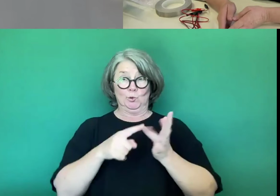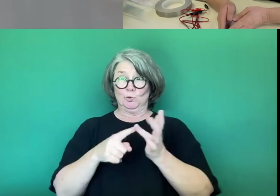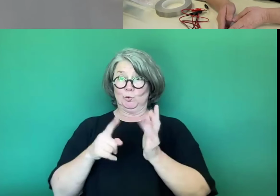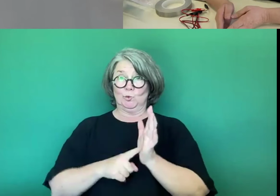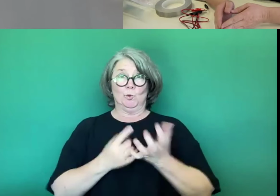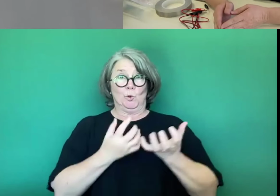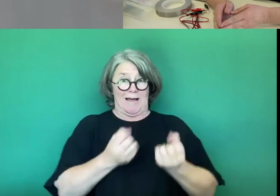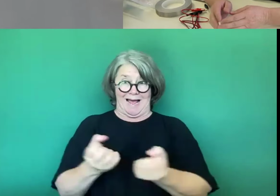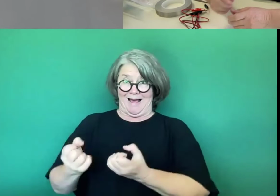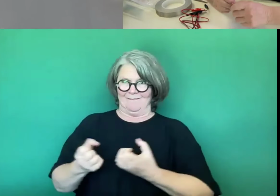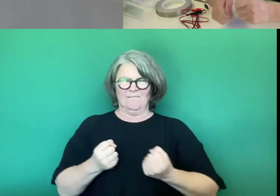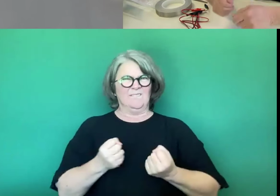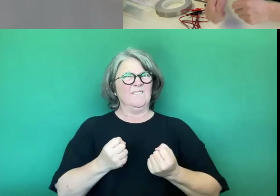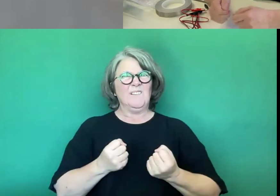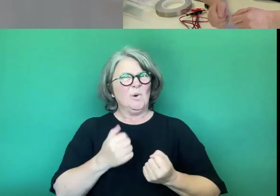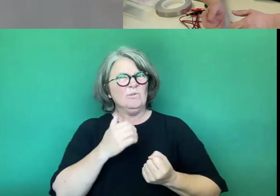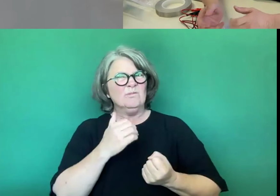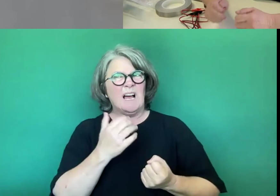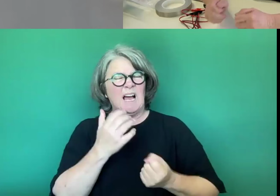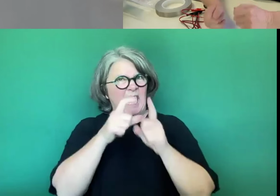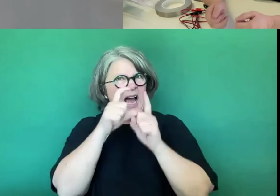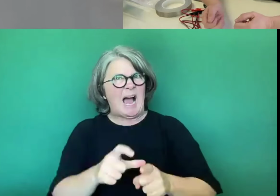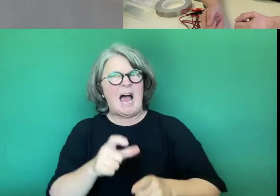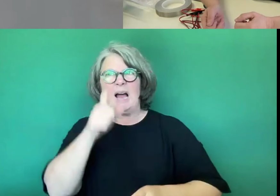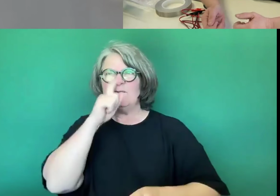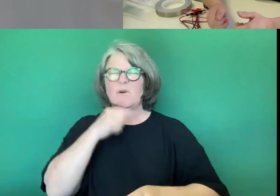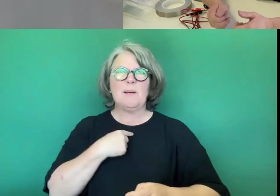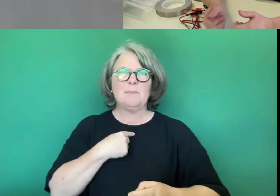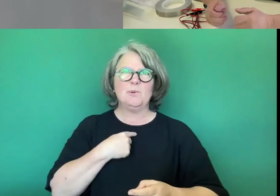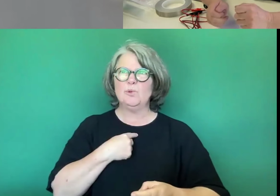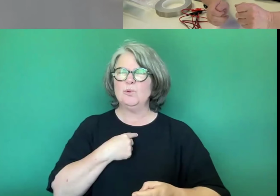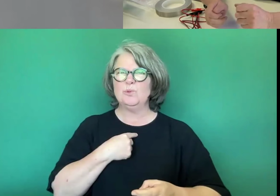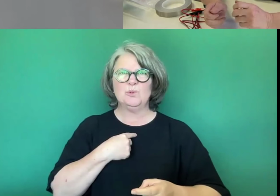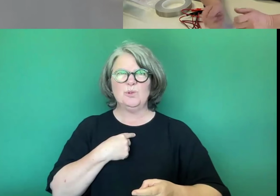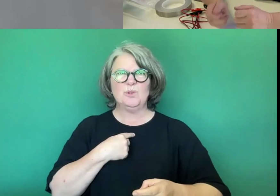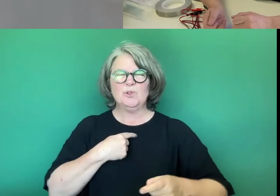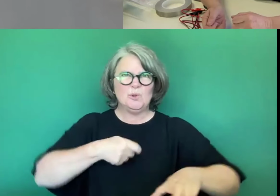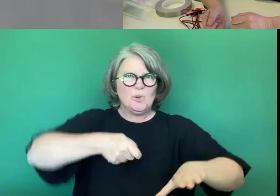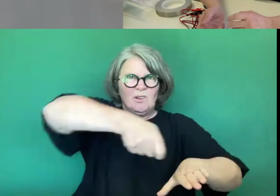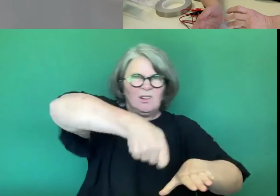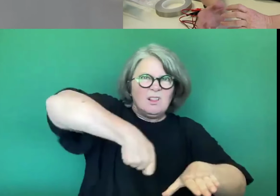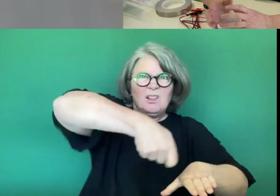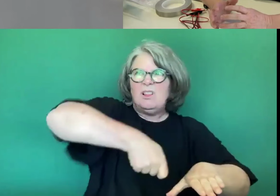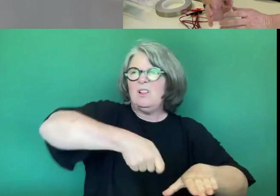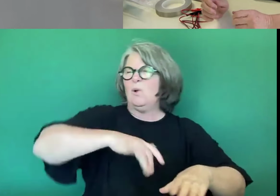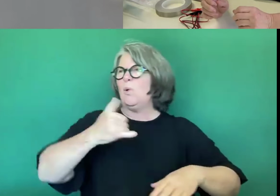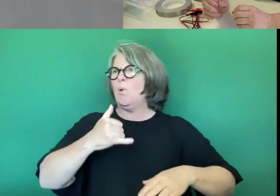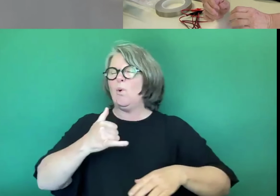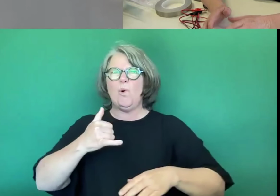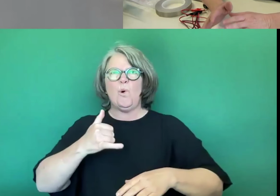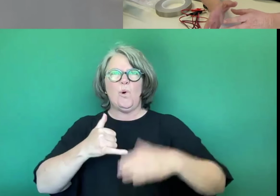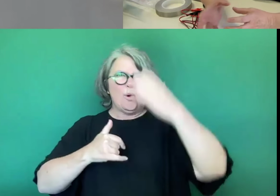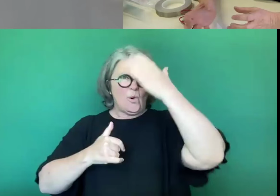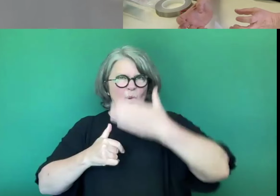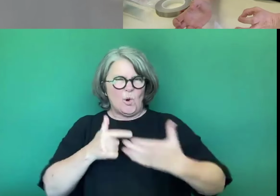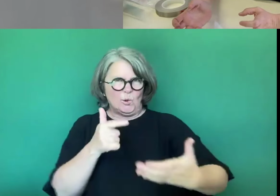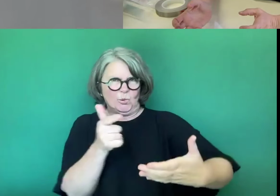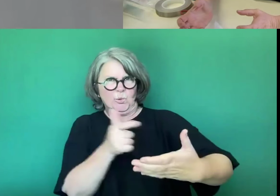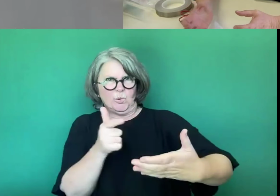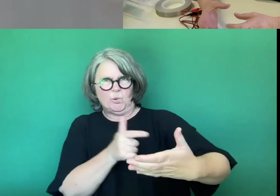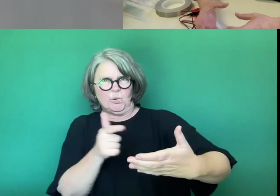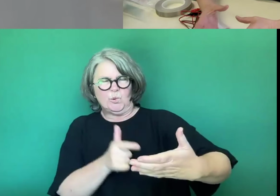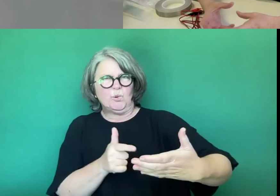use breadboards or soldering or in classrooms to make circuits. Using